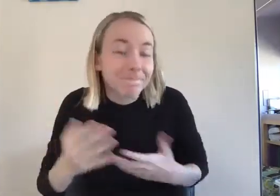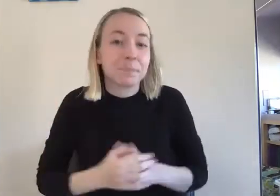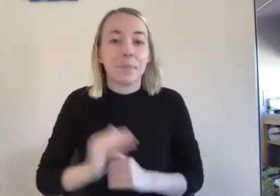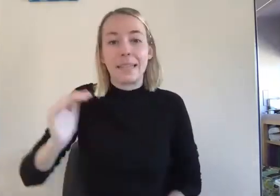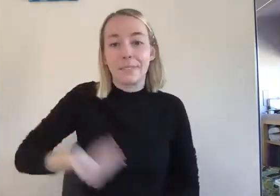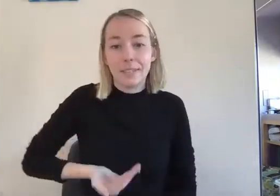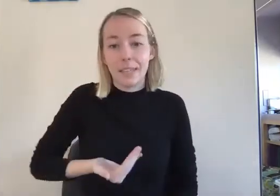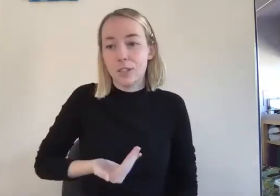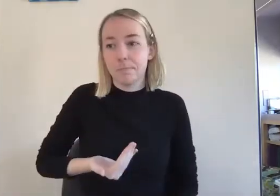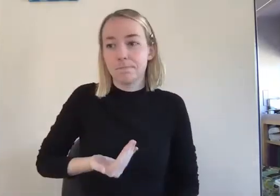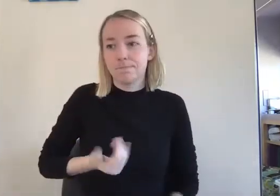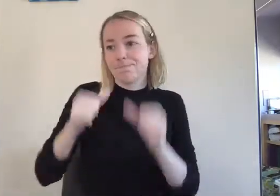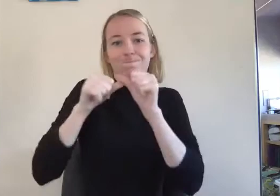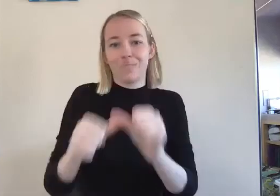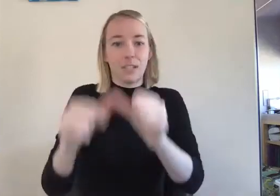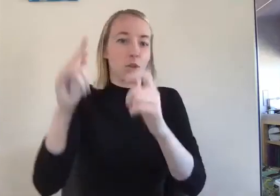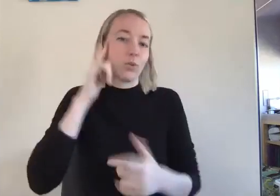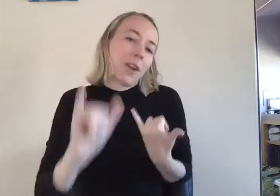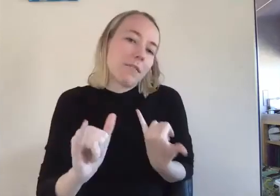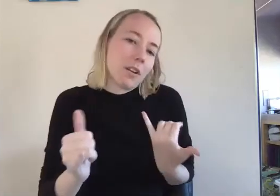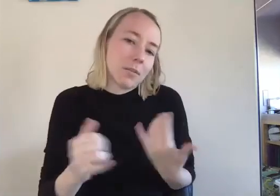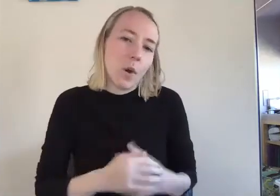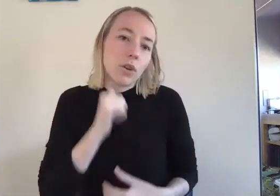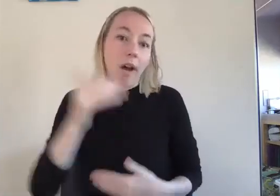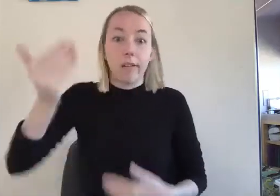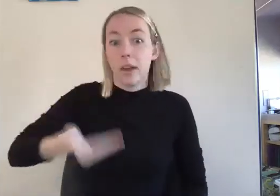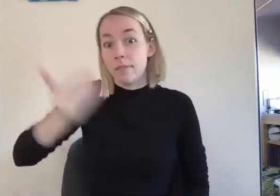Or the invitation is standing at all times. So